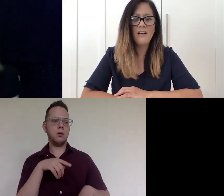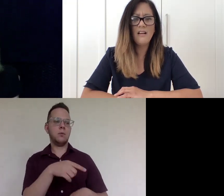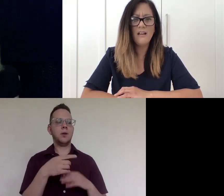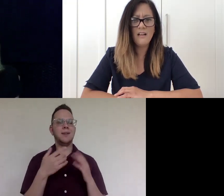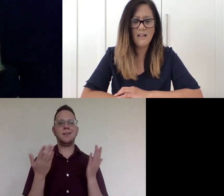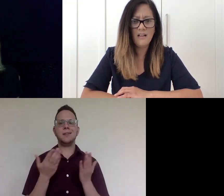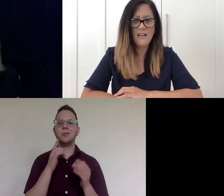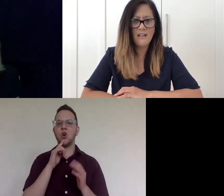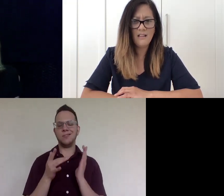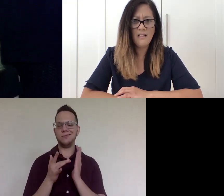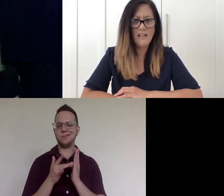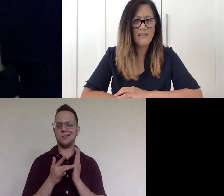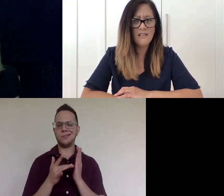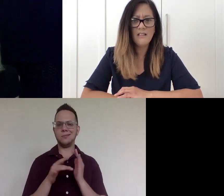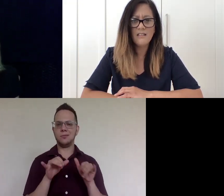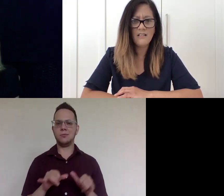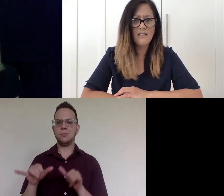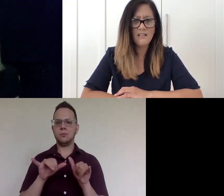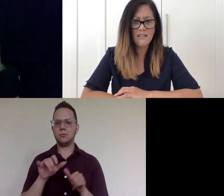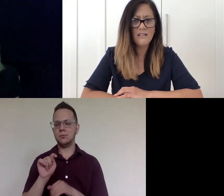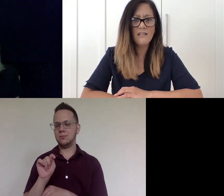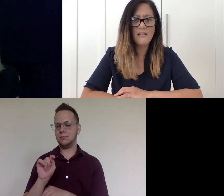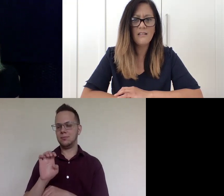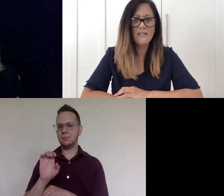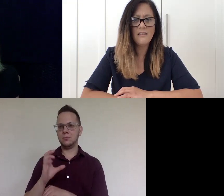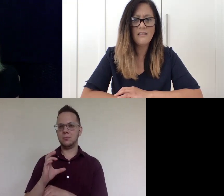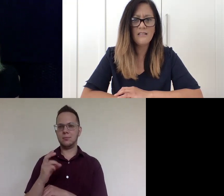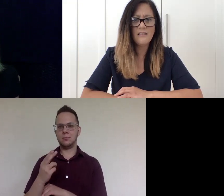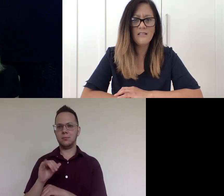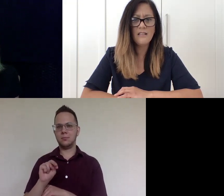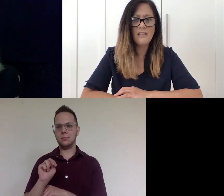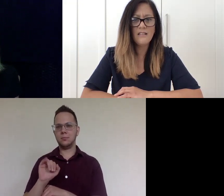you. There are a few technical standards.